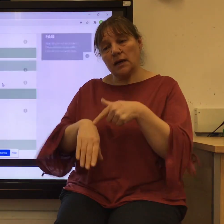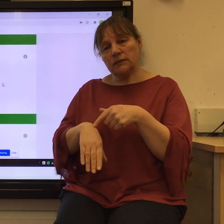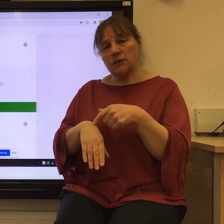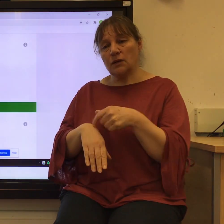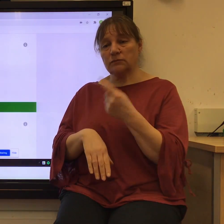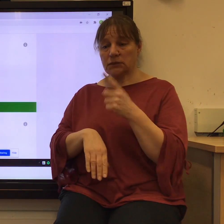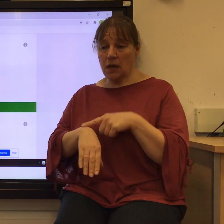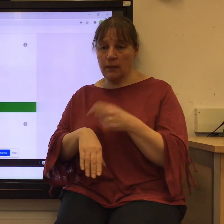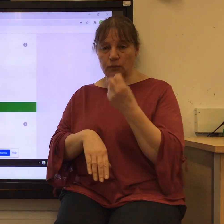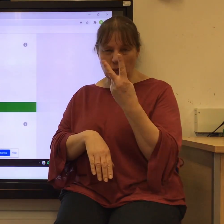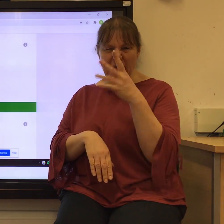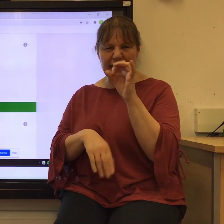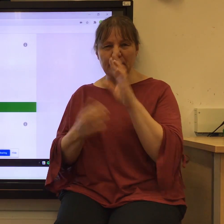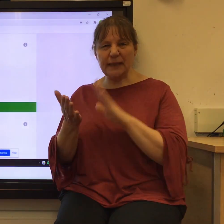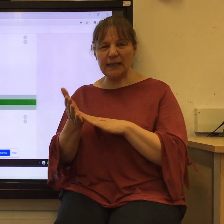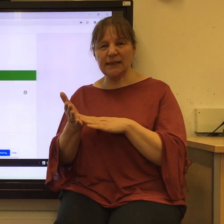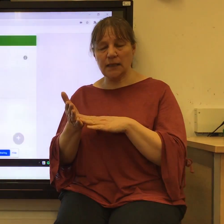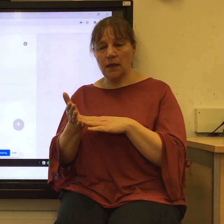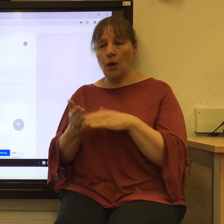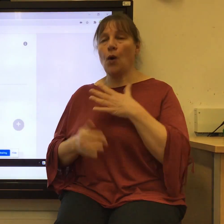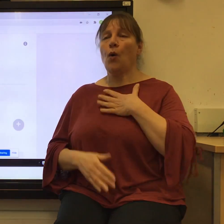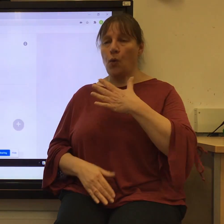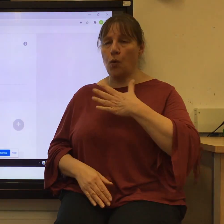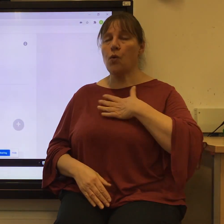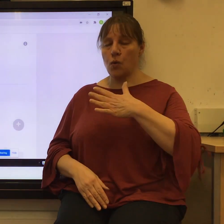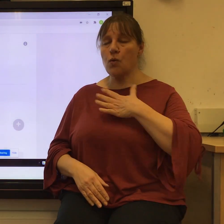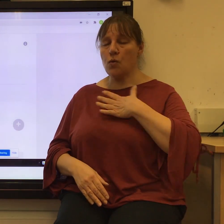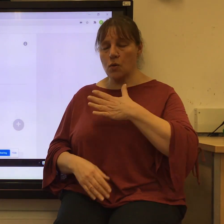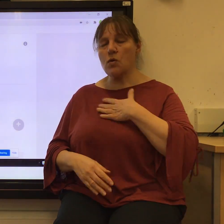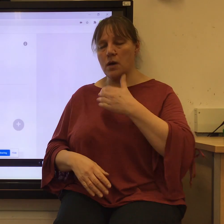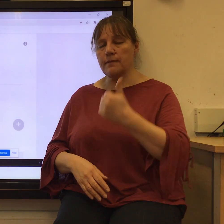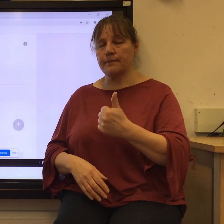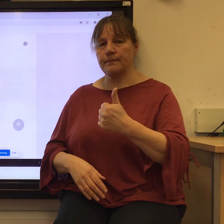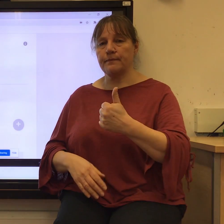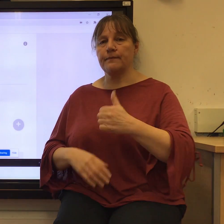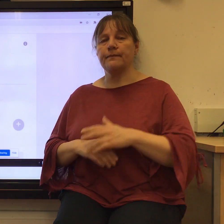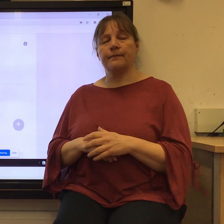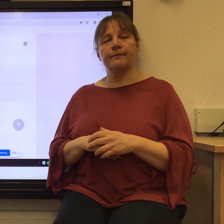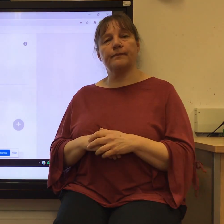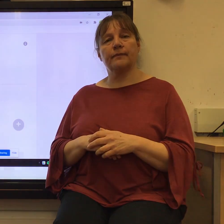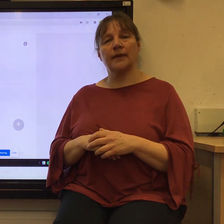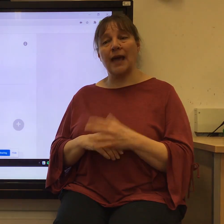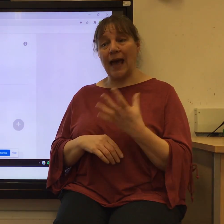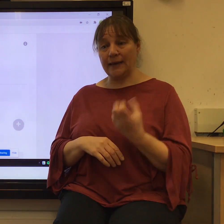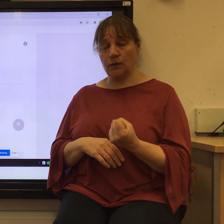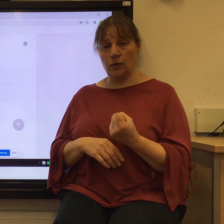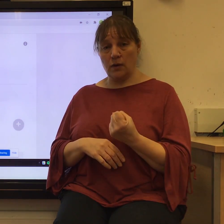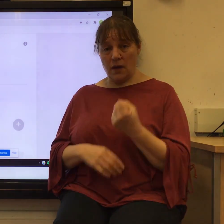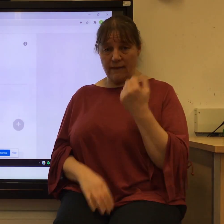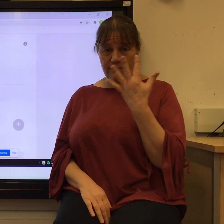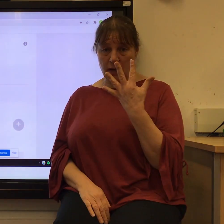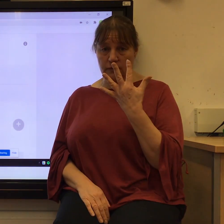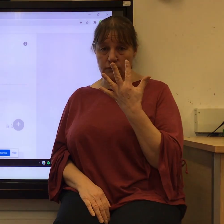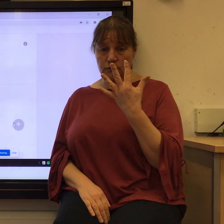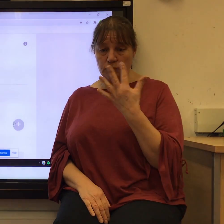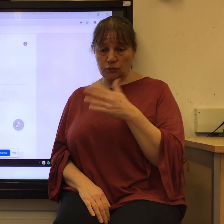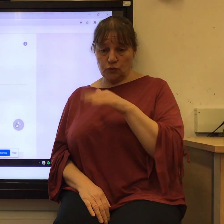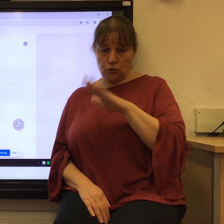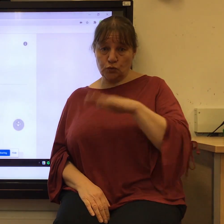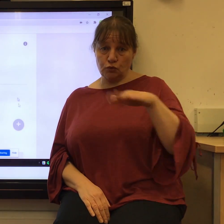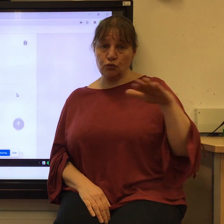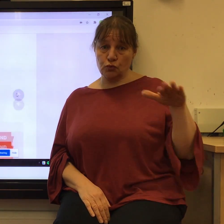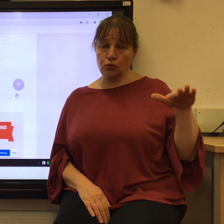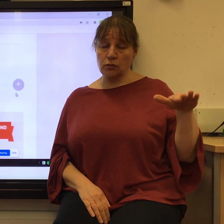20 minutes. We breathed faster, and we had 5